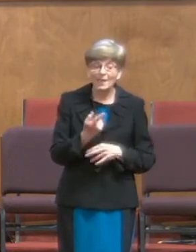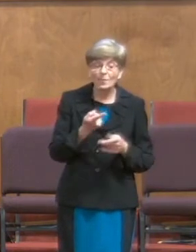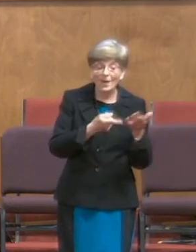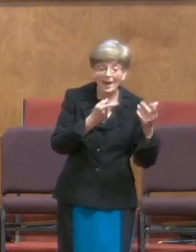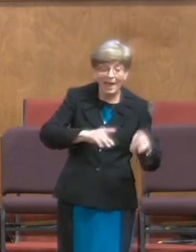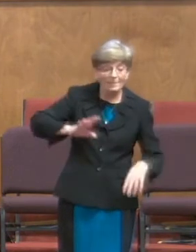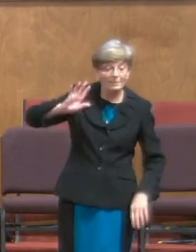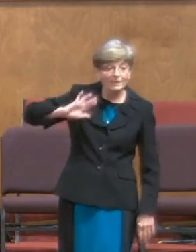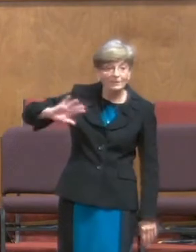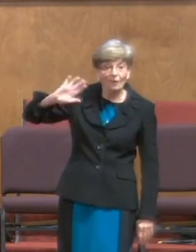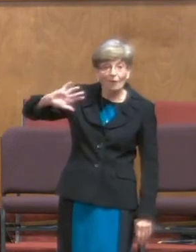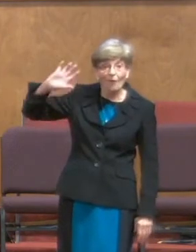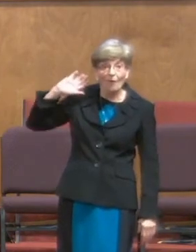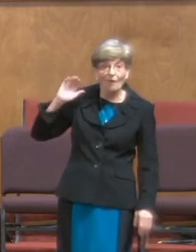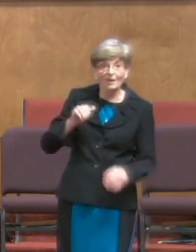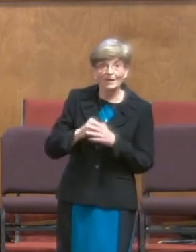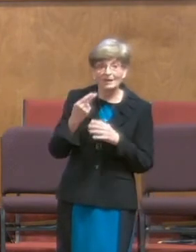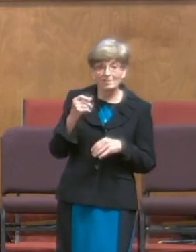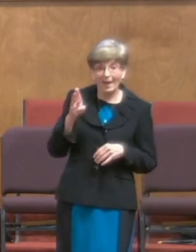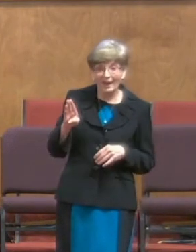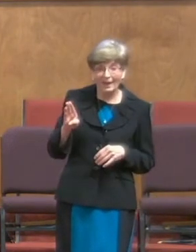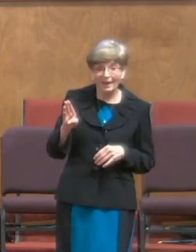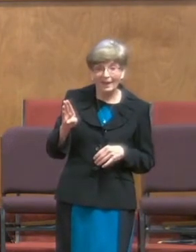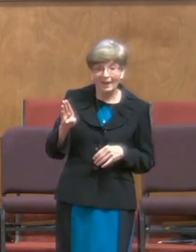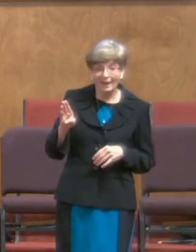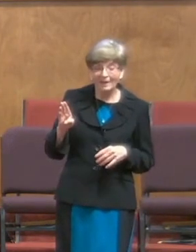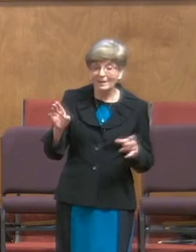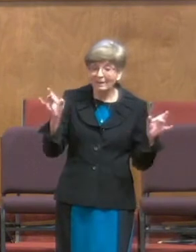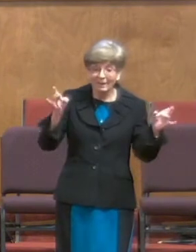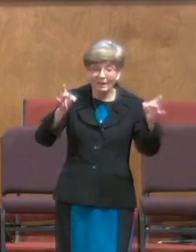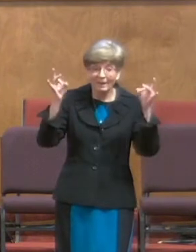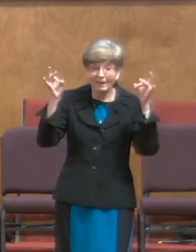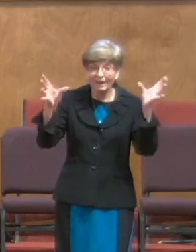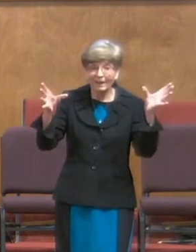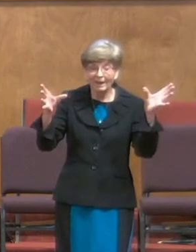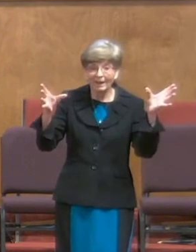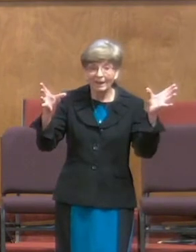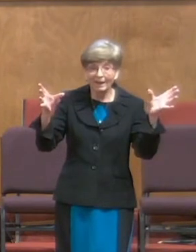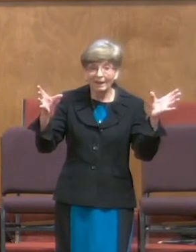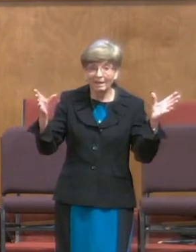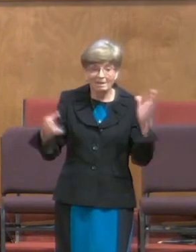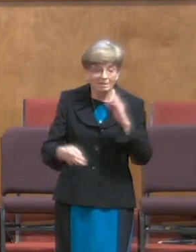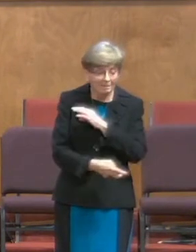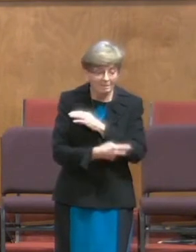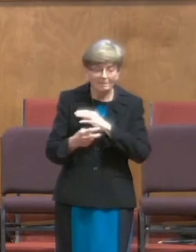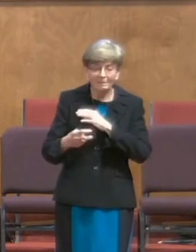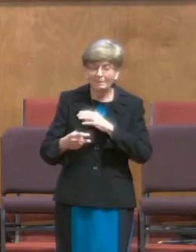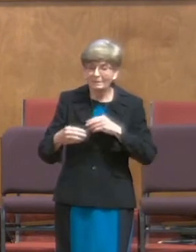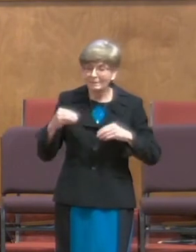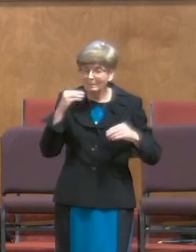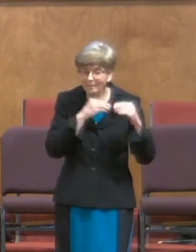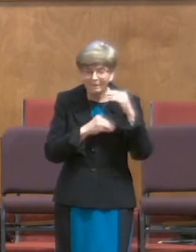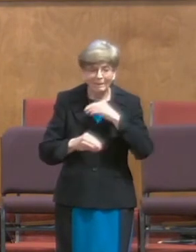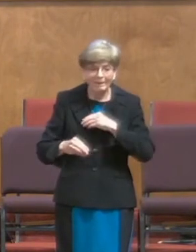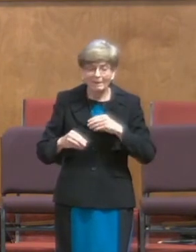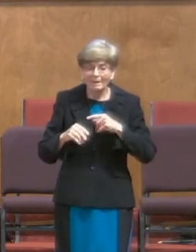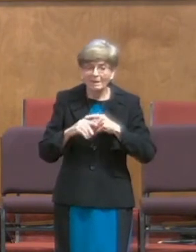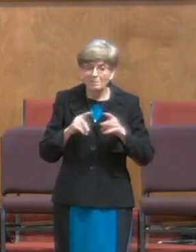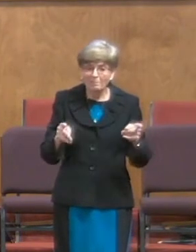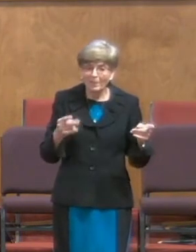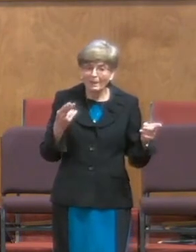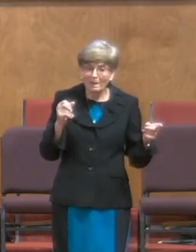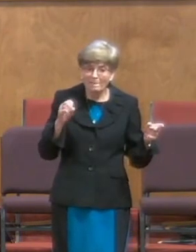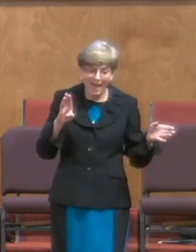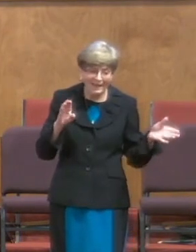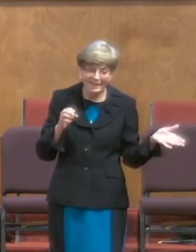and corruption. The legal system is broken, but he acknowledges the sovereignty of God. This is what